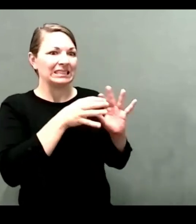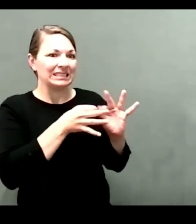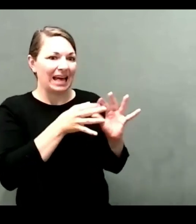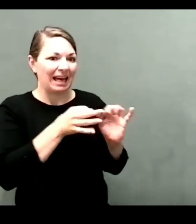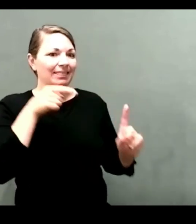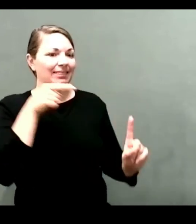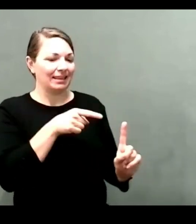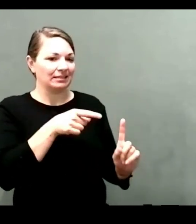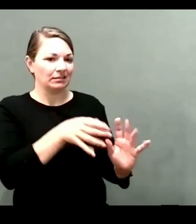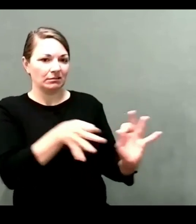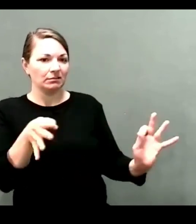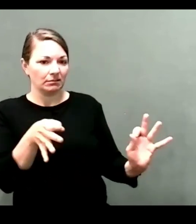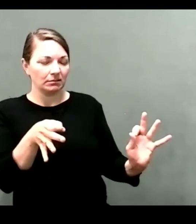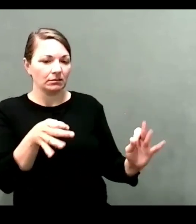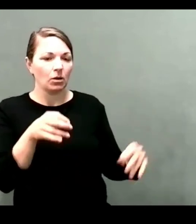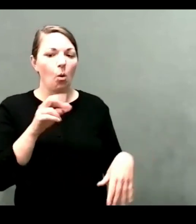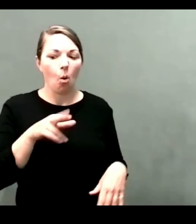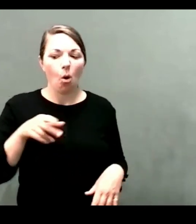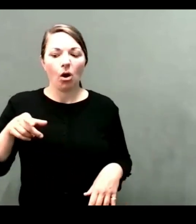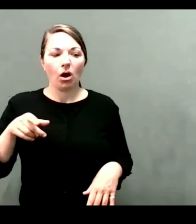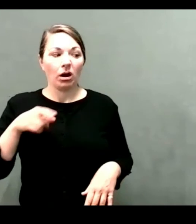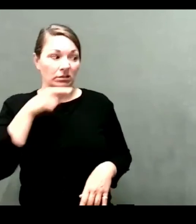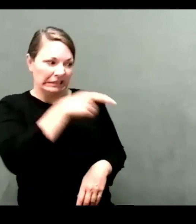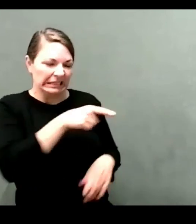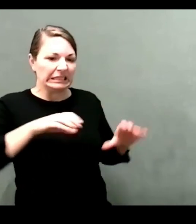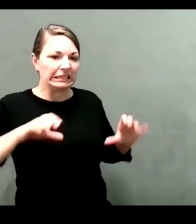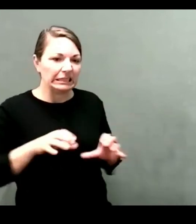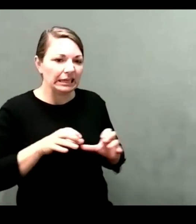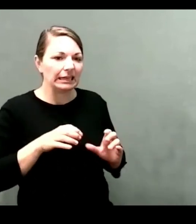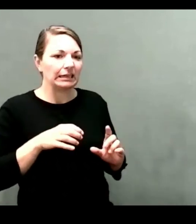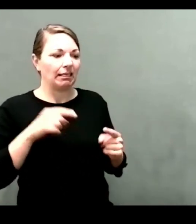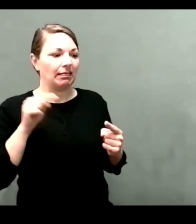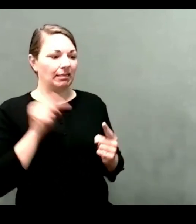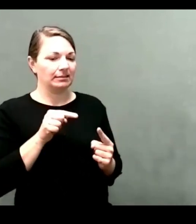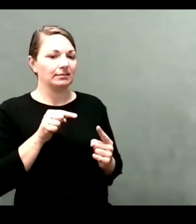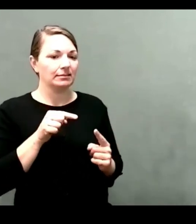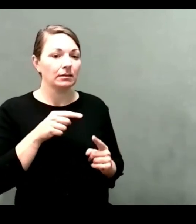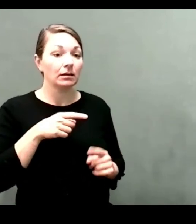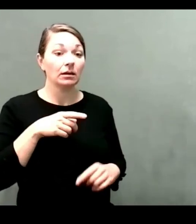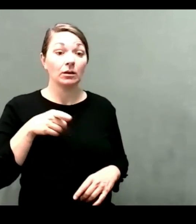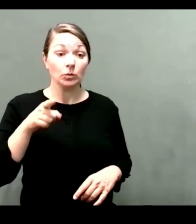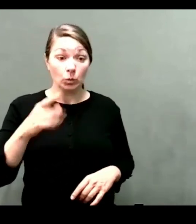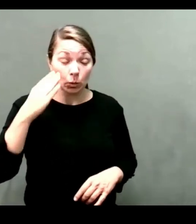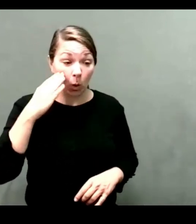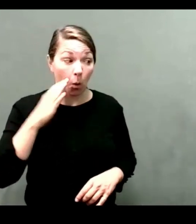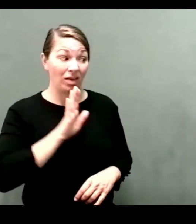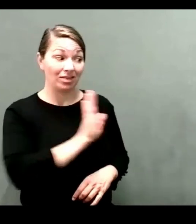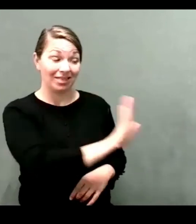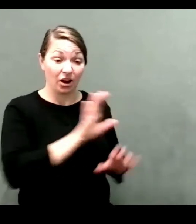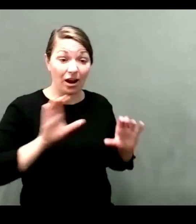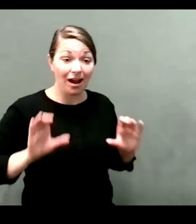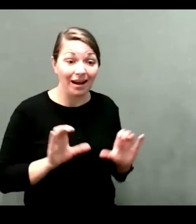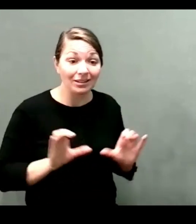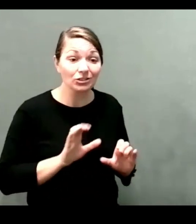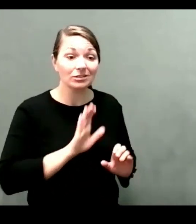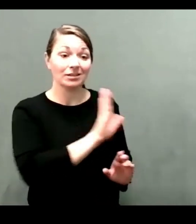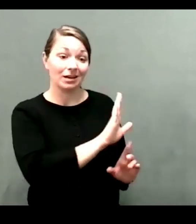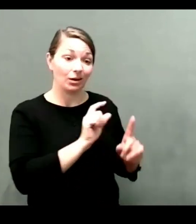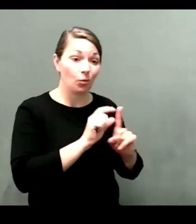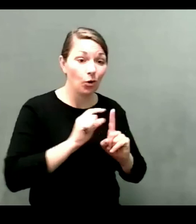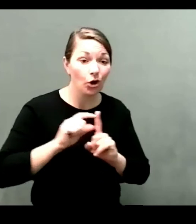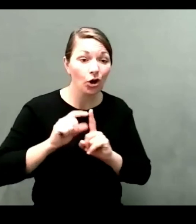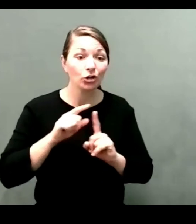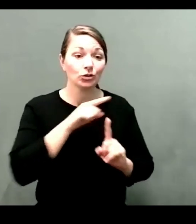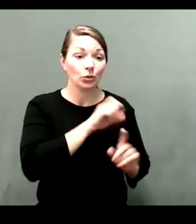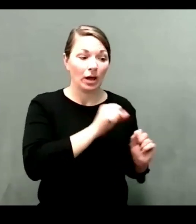that we can use when we're thinking about those actions and those words as tools, right? How can we tie them back to ideas, norms,